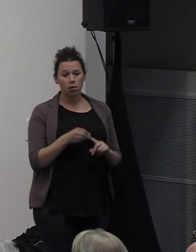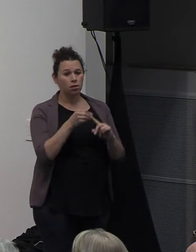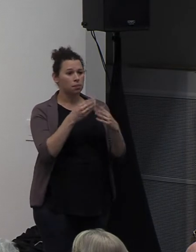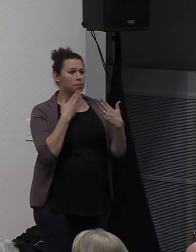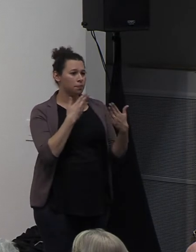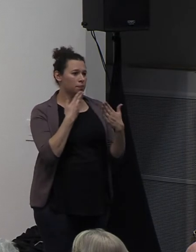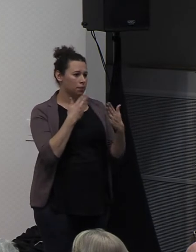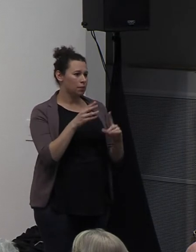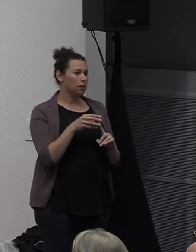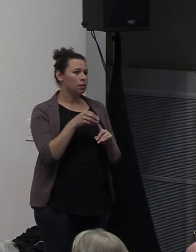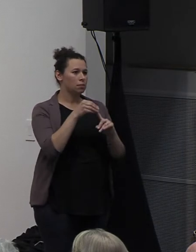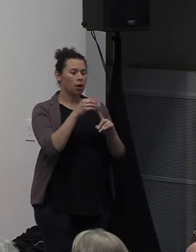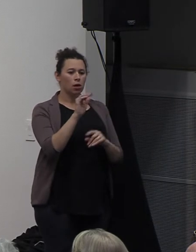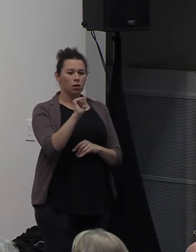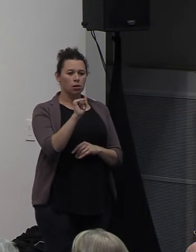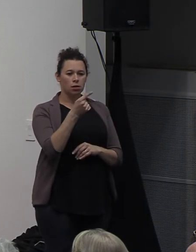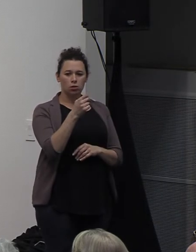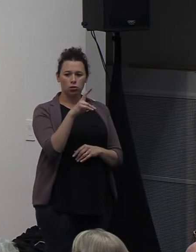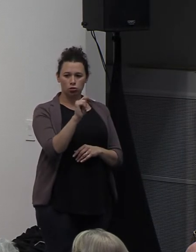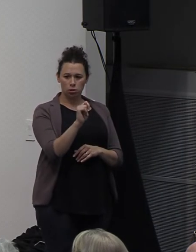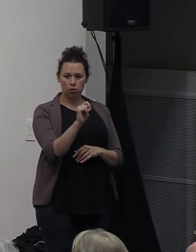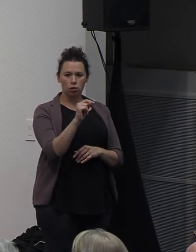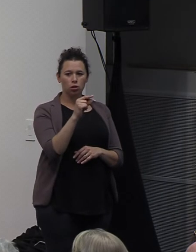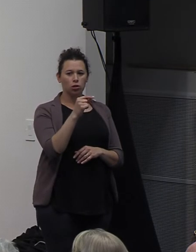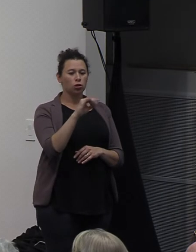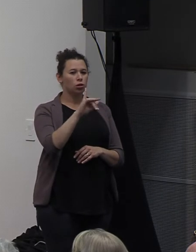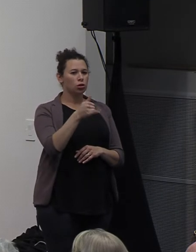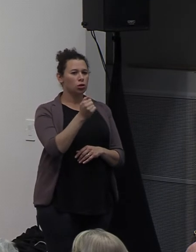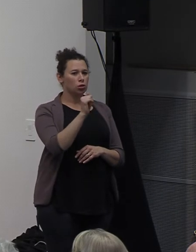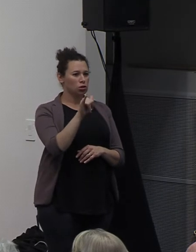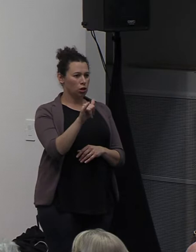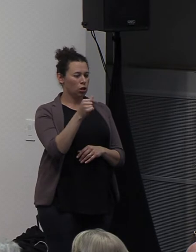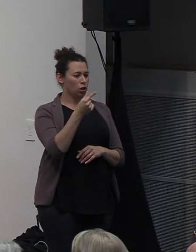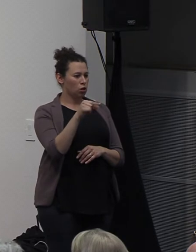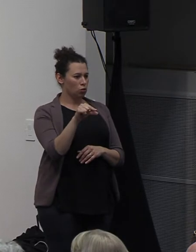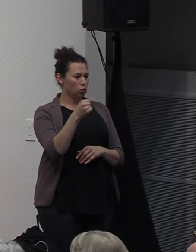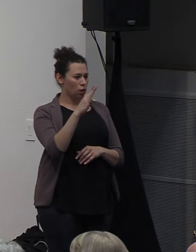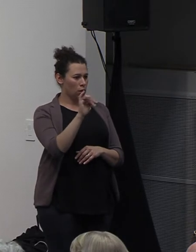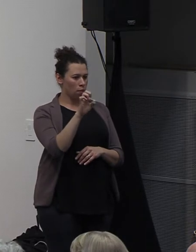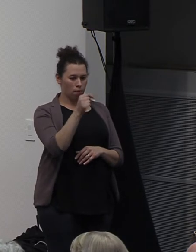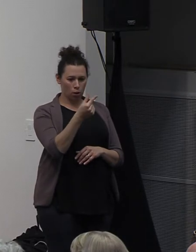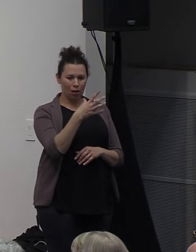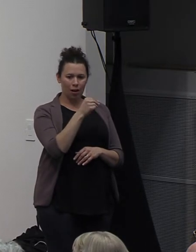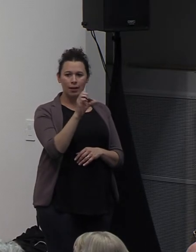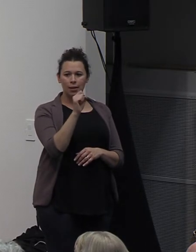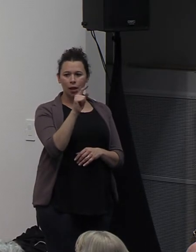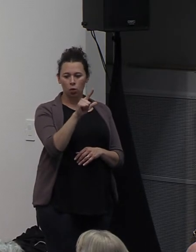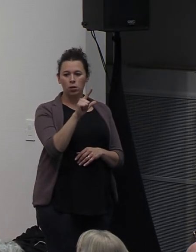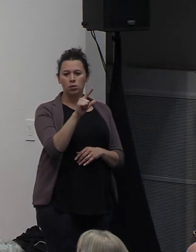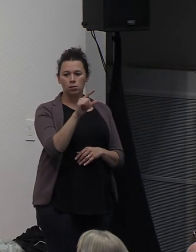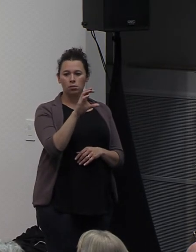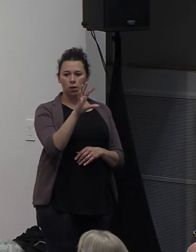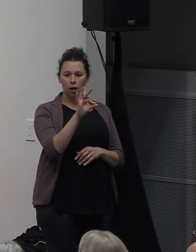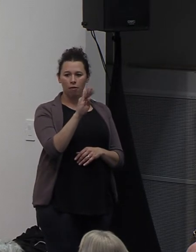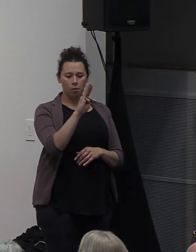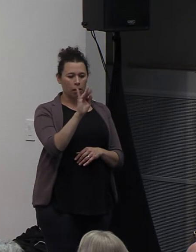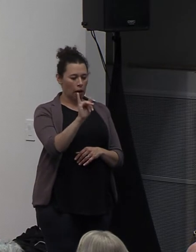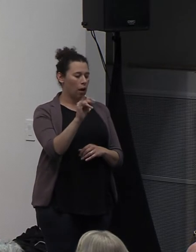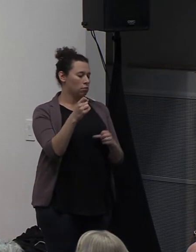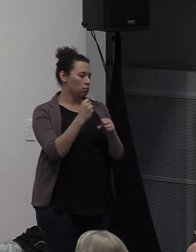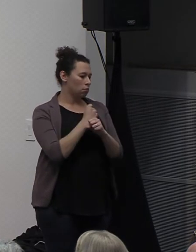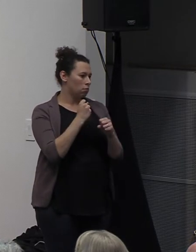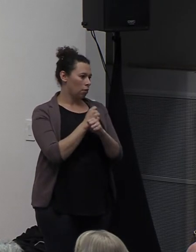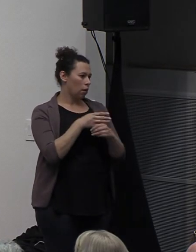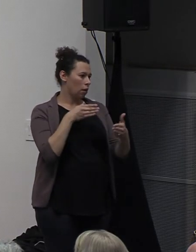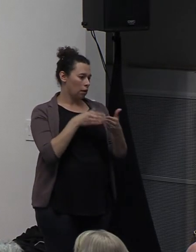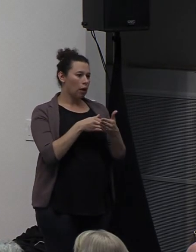you to Special Agent Jay Greenberg and the St. Louis FBI for being a great partner in the fight against anti-Semitism